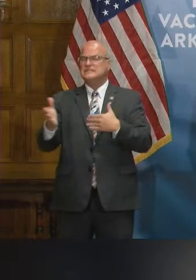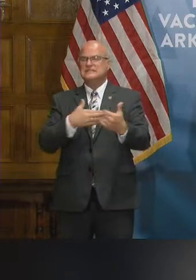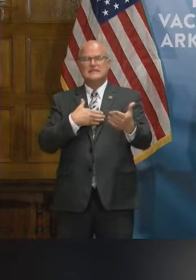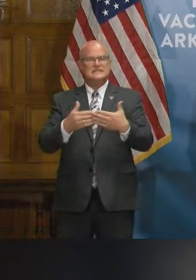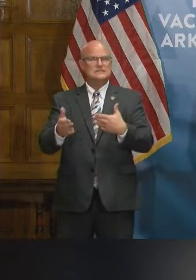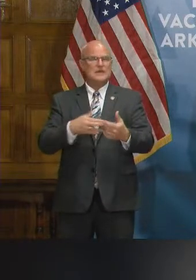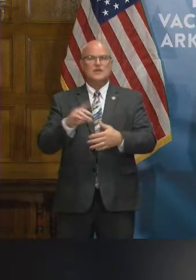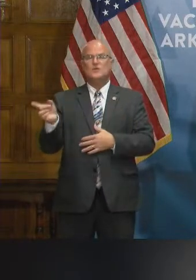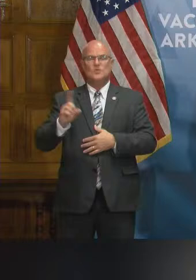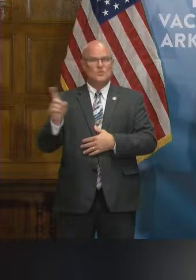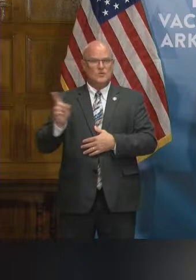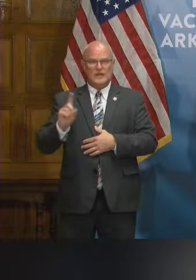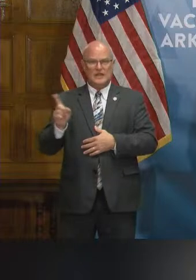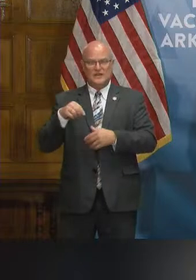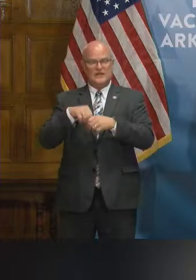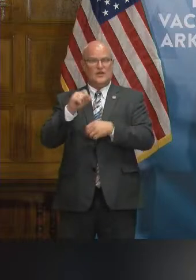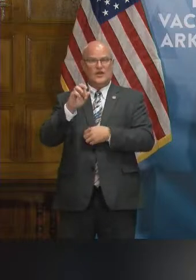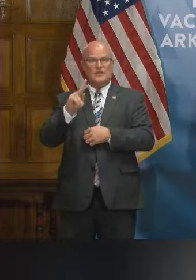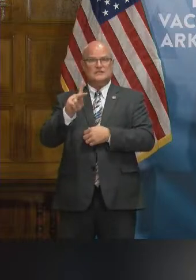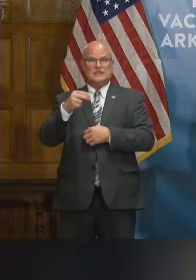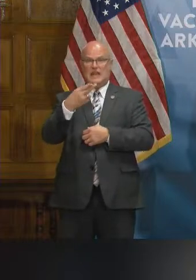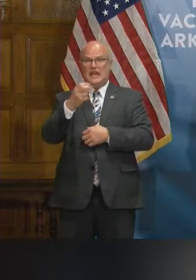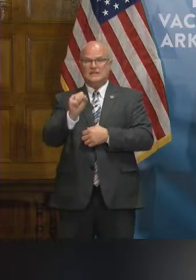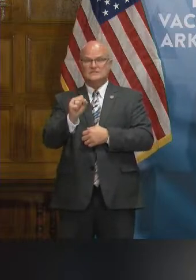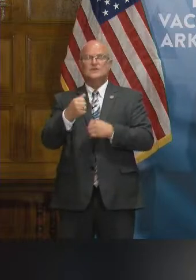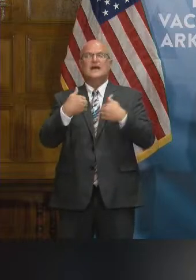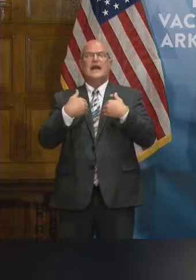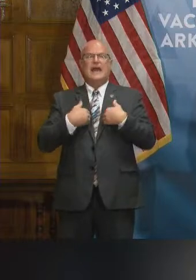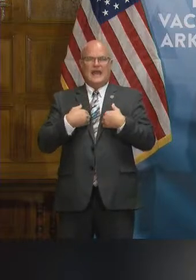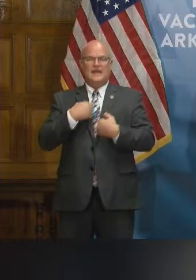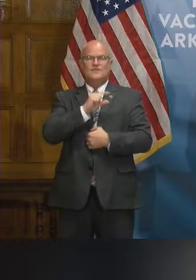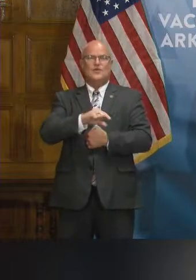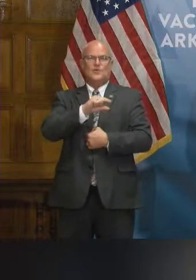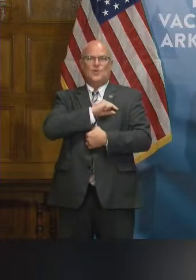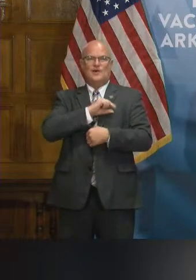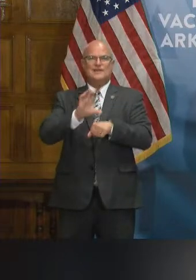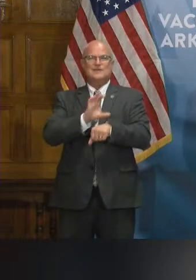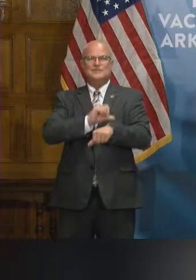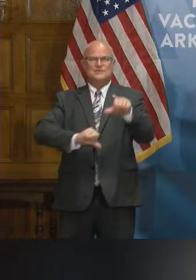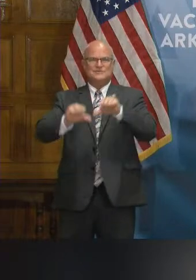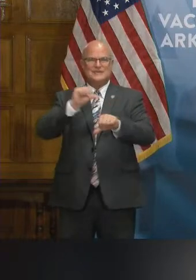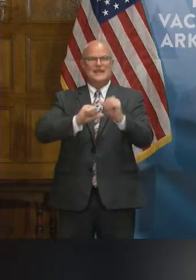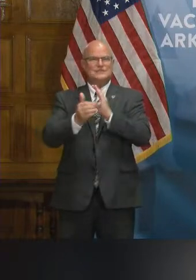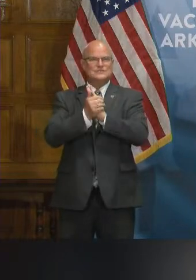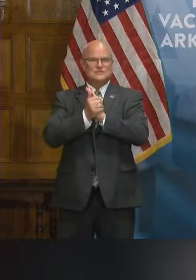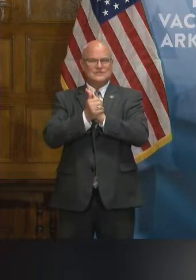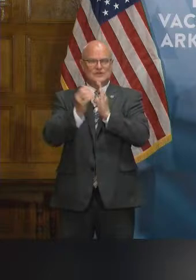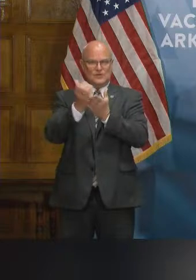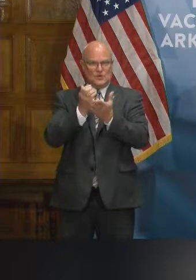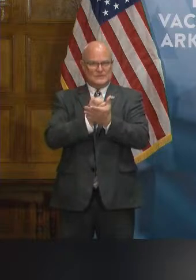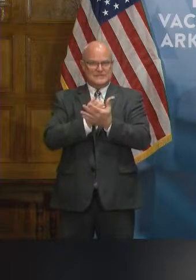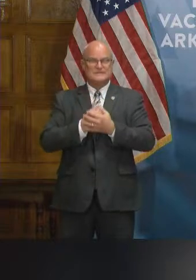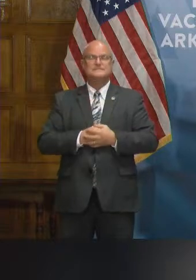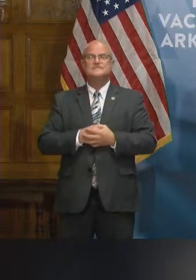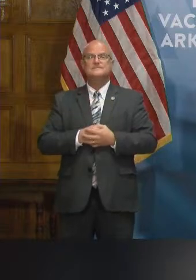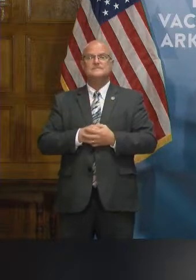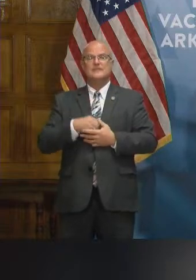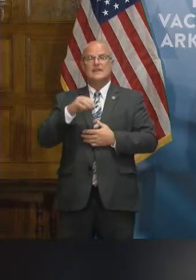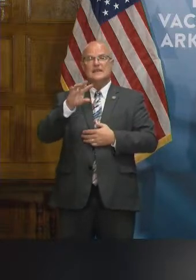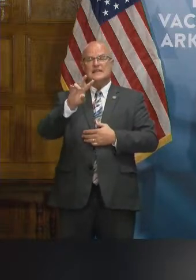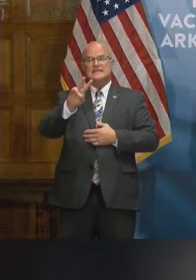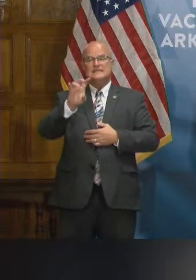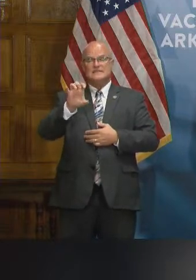high school, have access to quality computer science courses. The 750